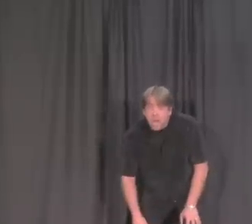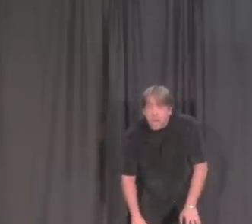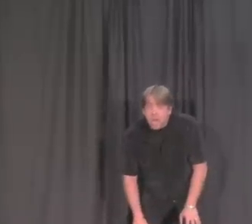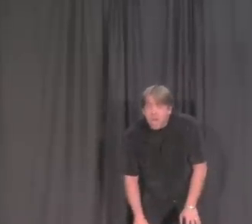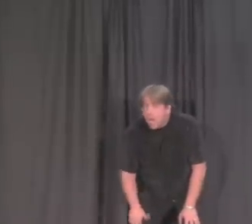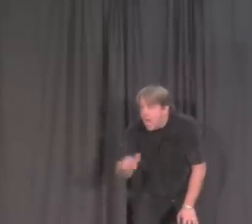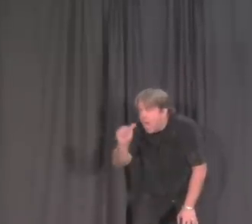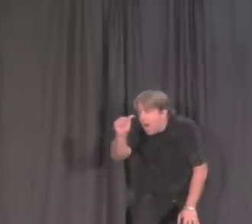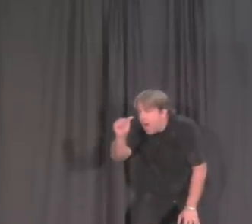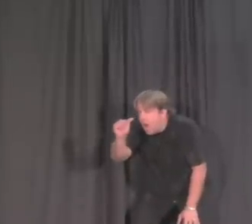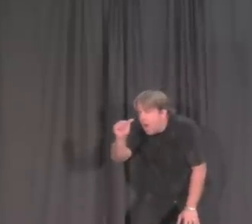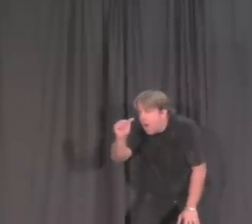Watch.